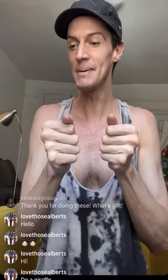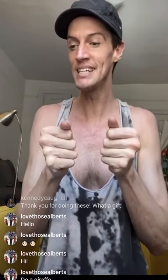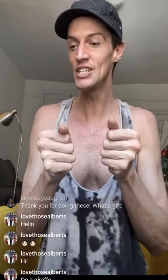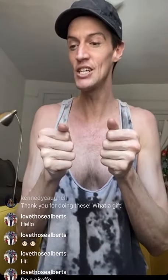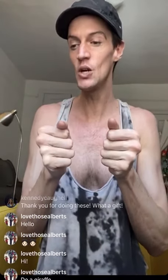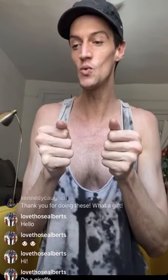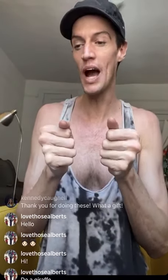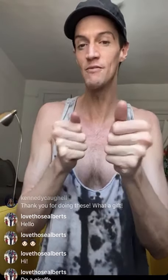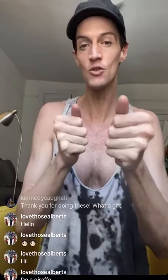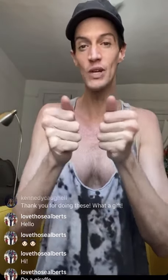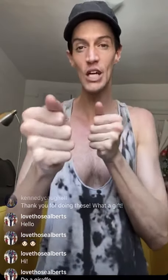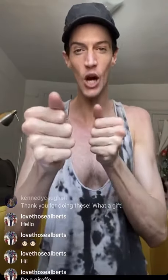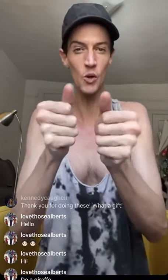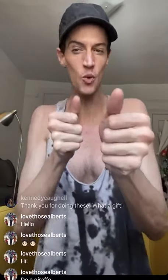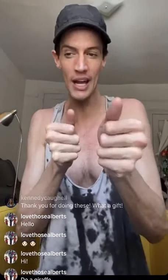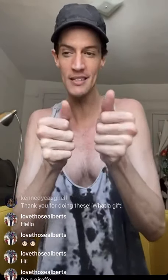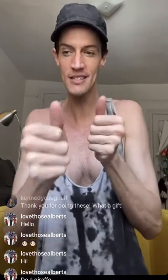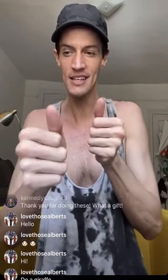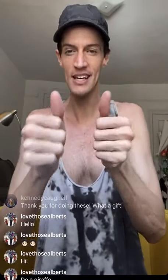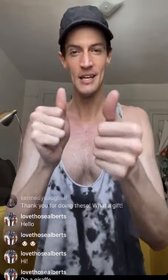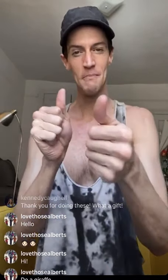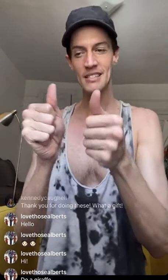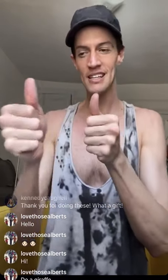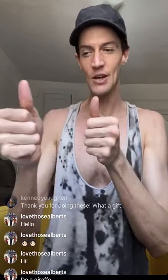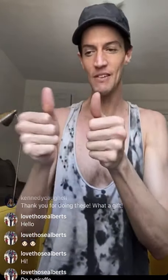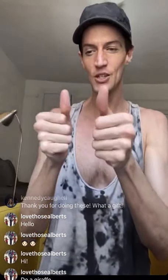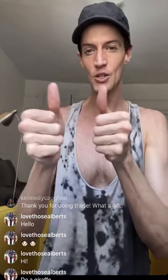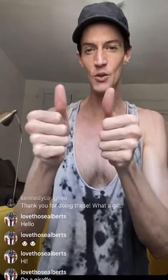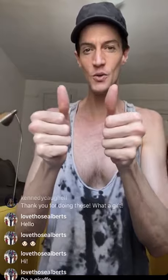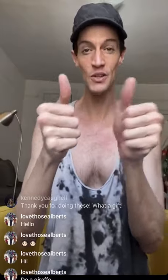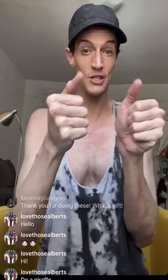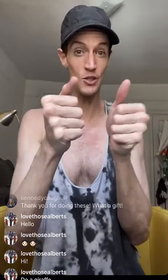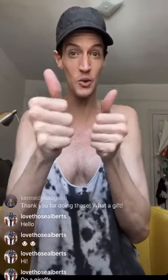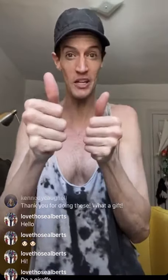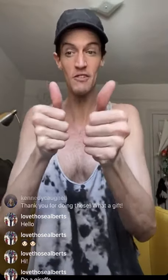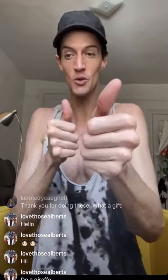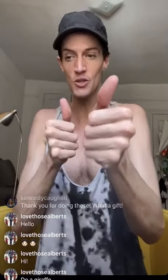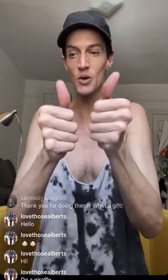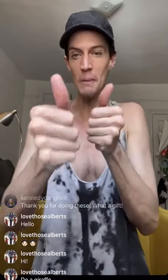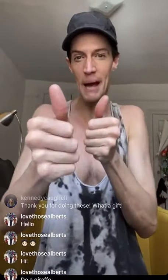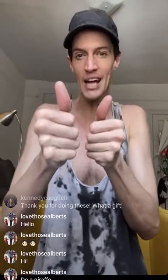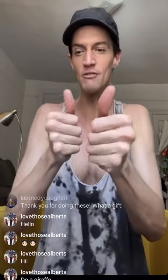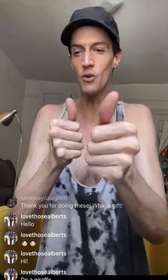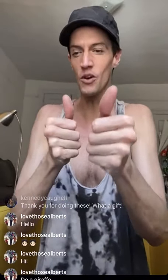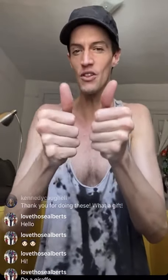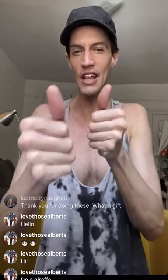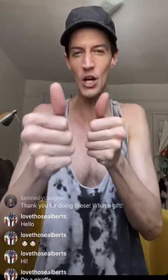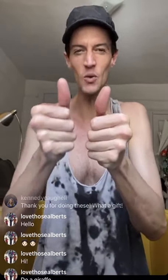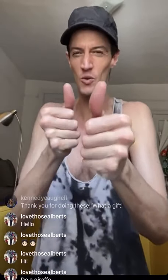Competition, rivalry, race. Basically, you have like two, these are two individuals going back and forth. Like, oh, we're